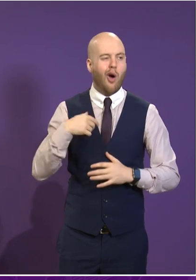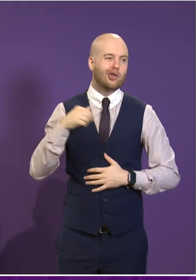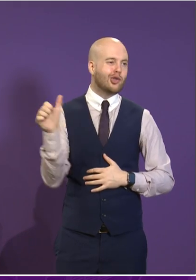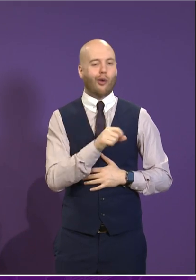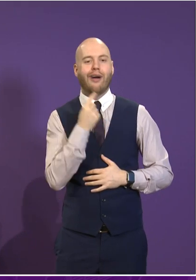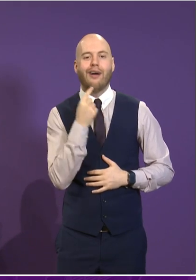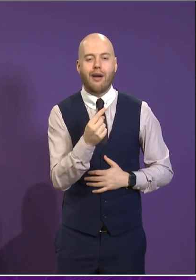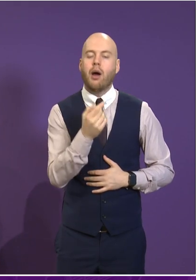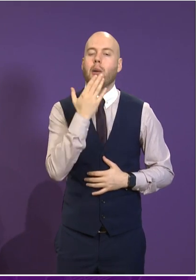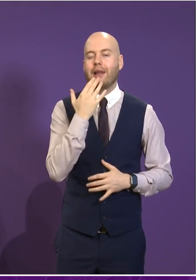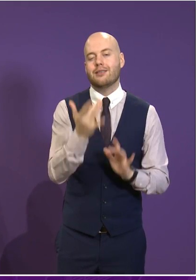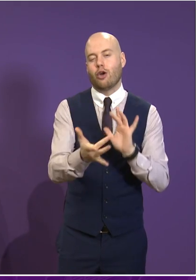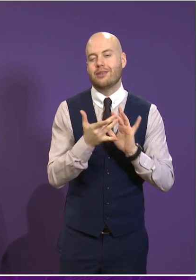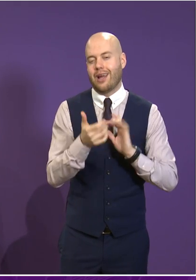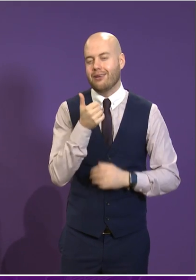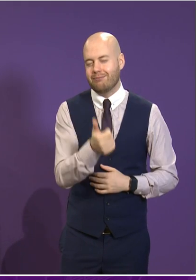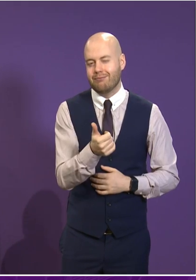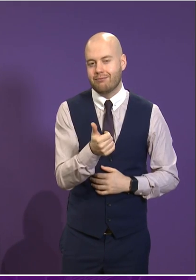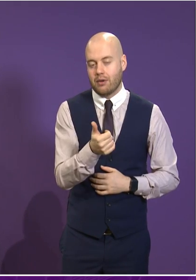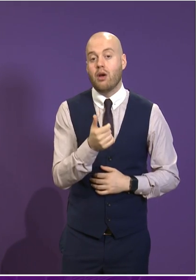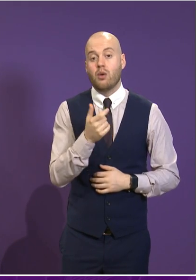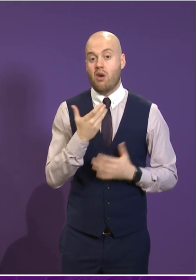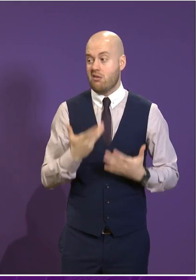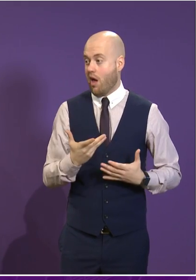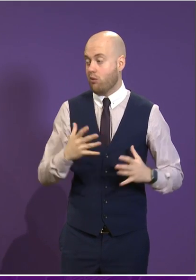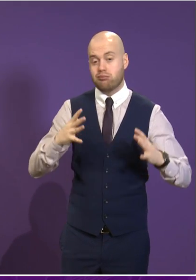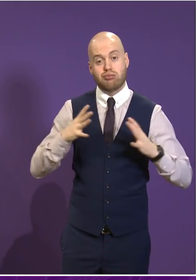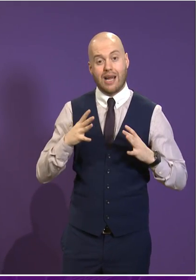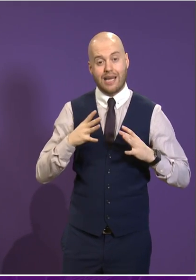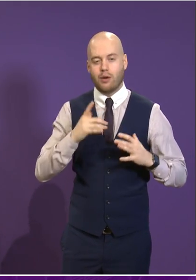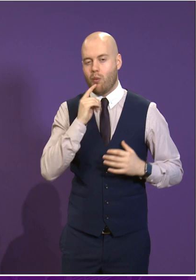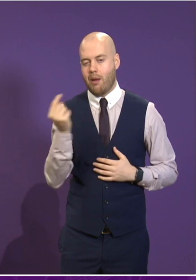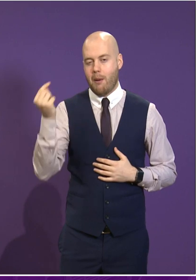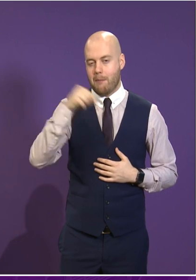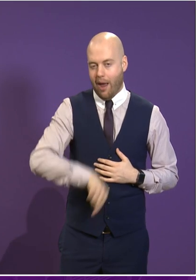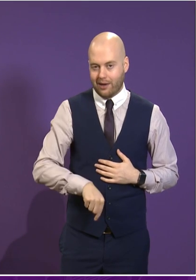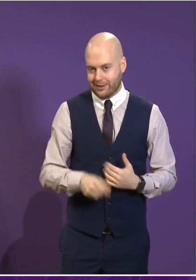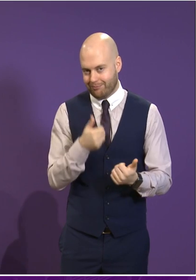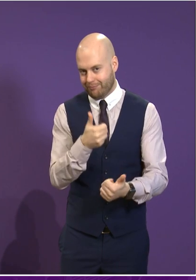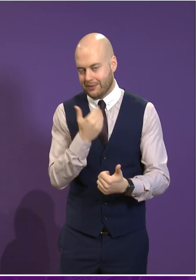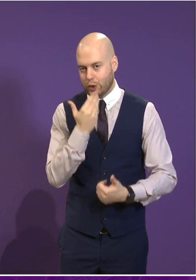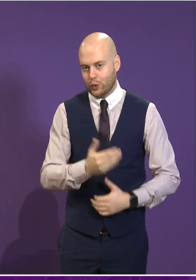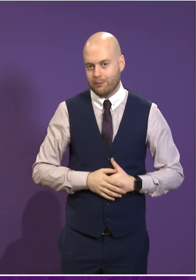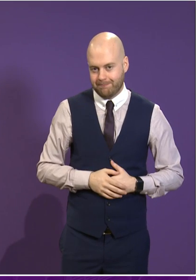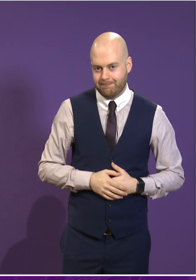us. Thank you. I'm going to suspend committee for about 5 minutes for a very quick comfort break, and then we're back in with the Minister and the Cabinet Secretary.